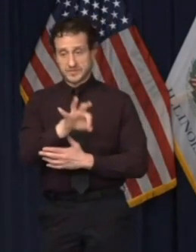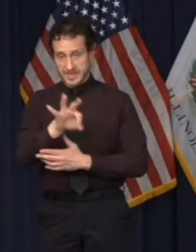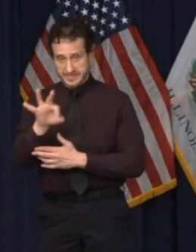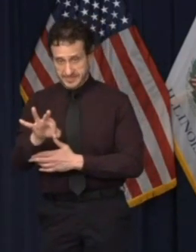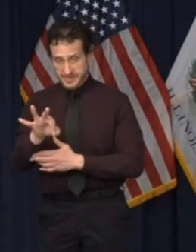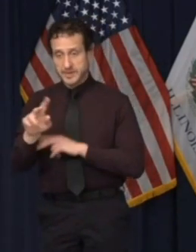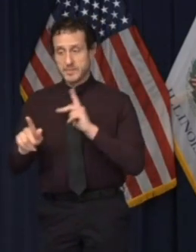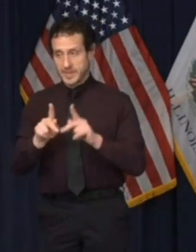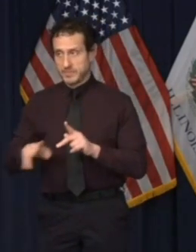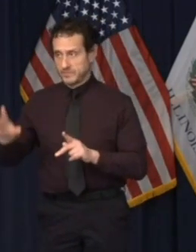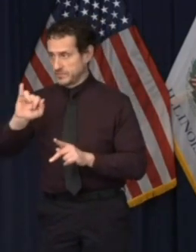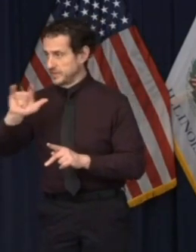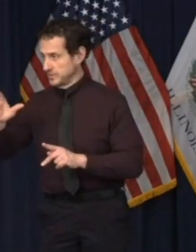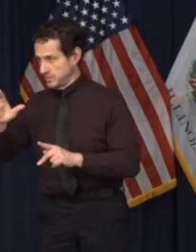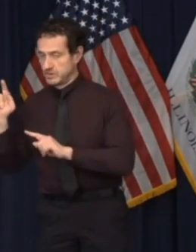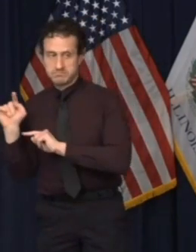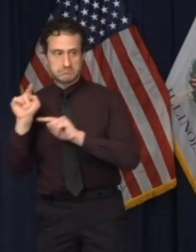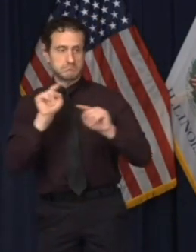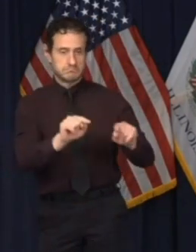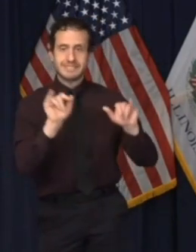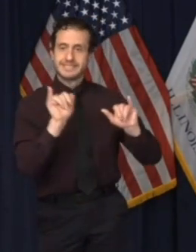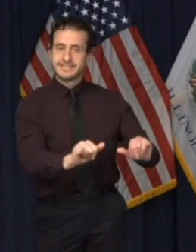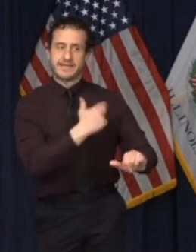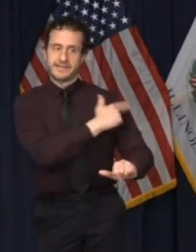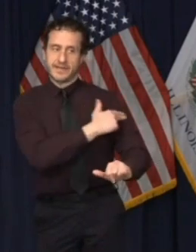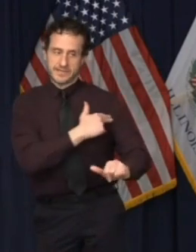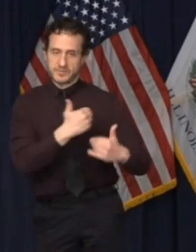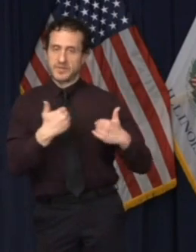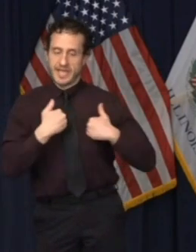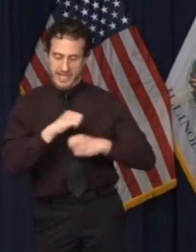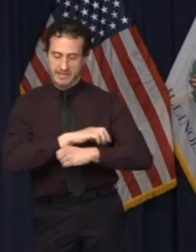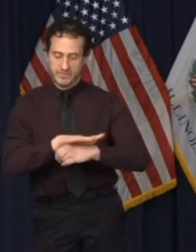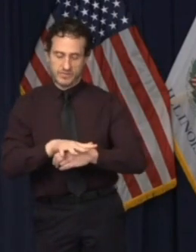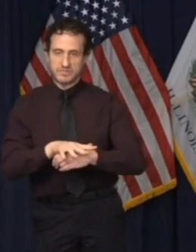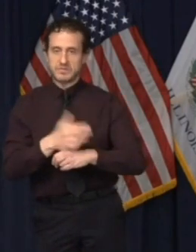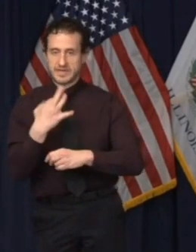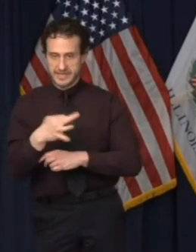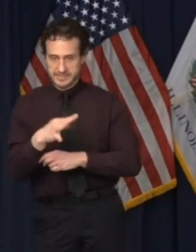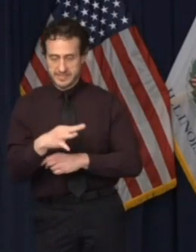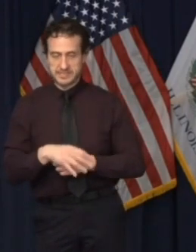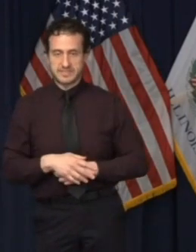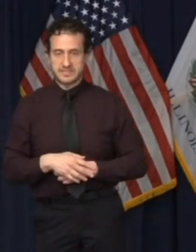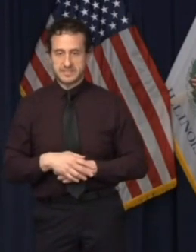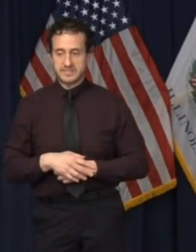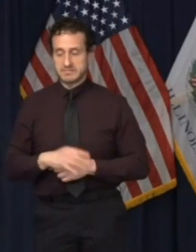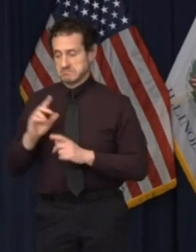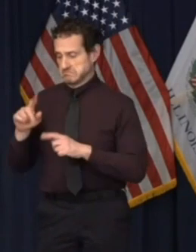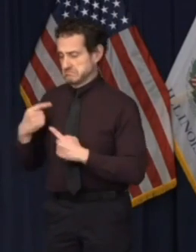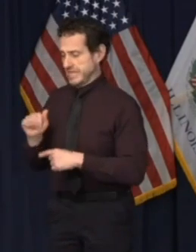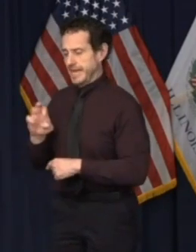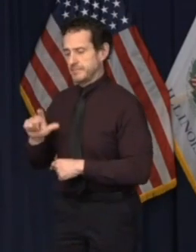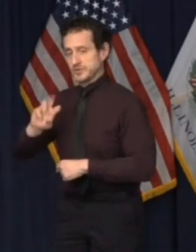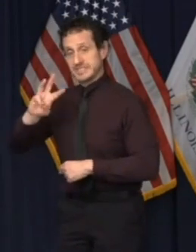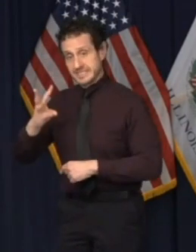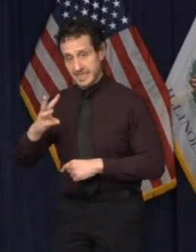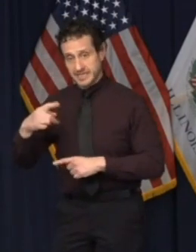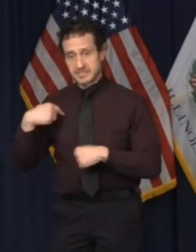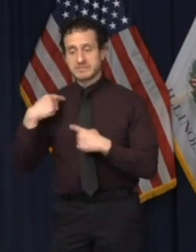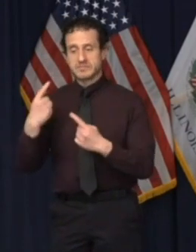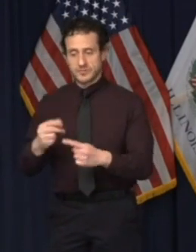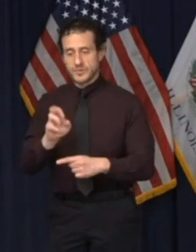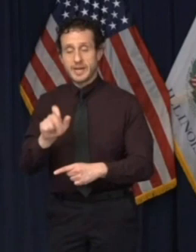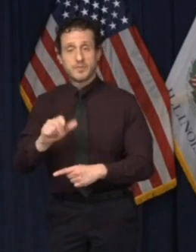4,599 Illinoisans in the hospital with COVID-19. That's a net increase of 316 from